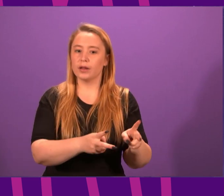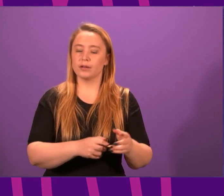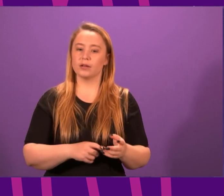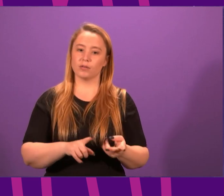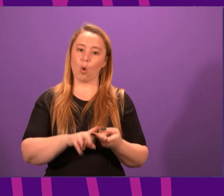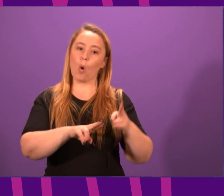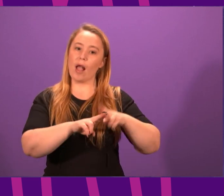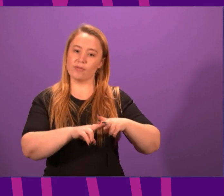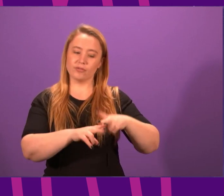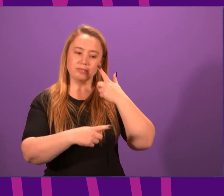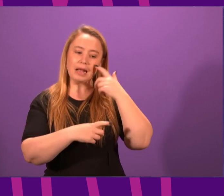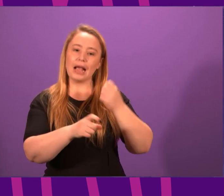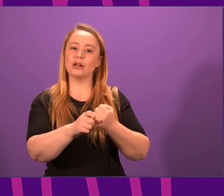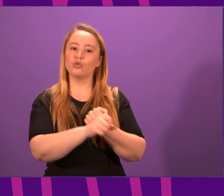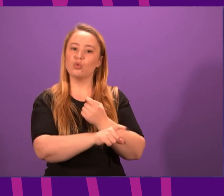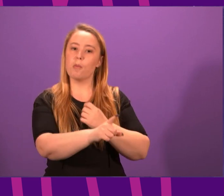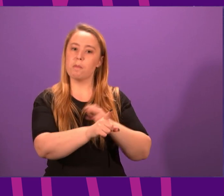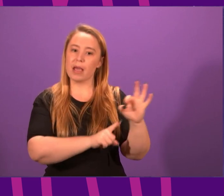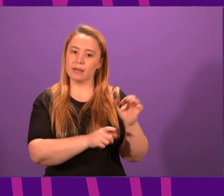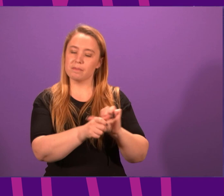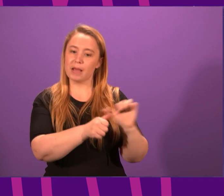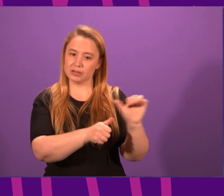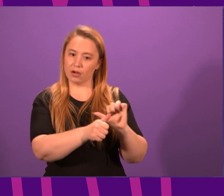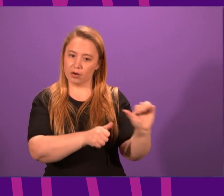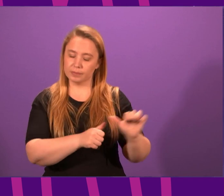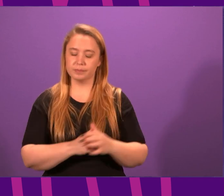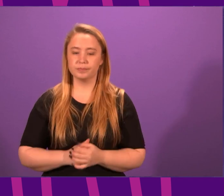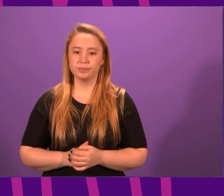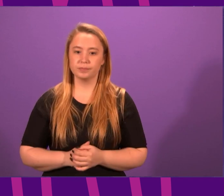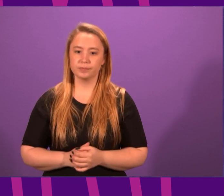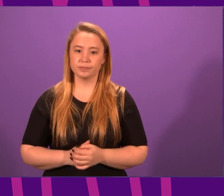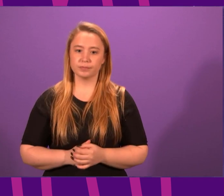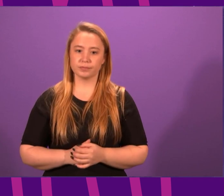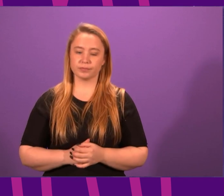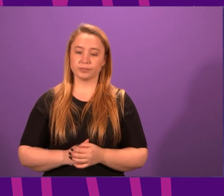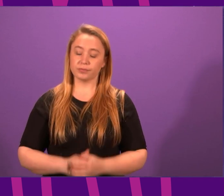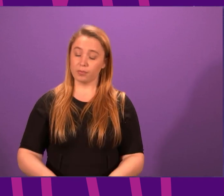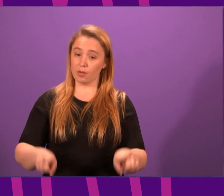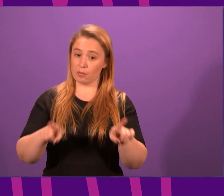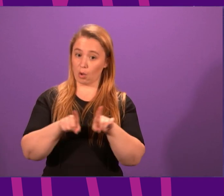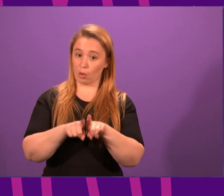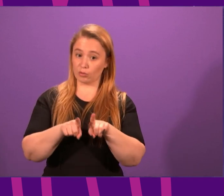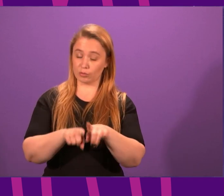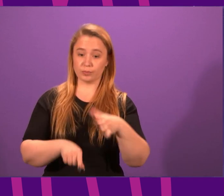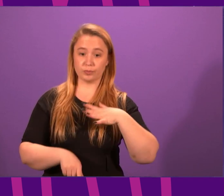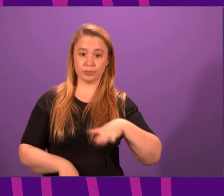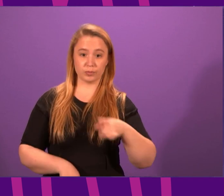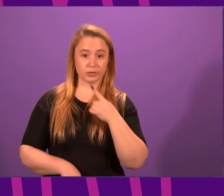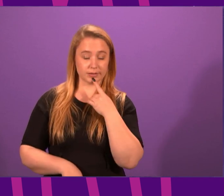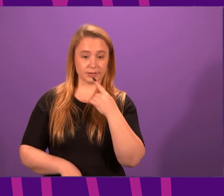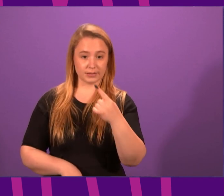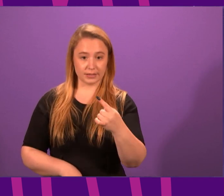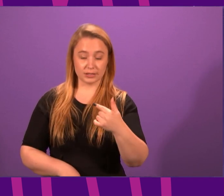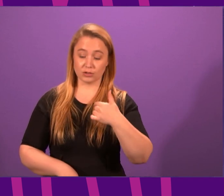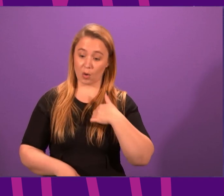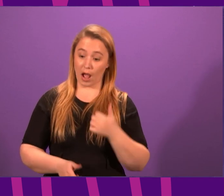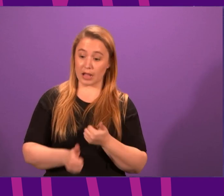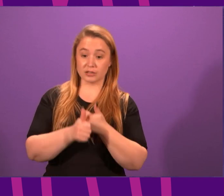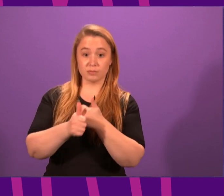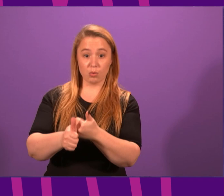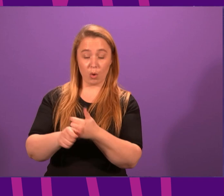better. I also want to put on the record that whilst I support attempts to control the